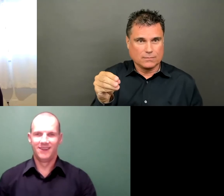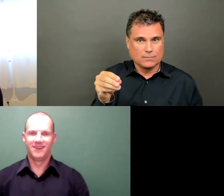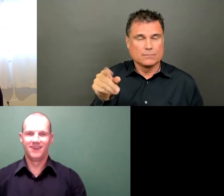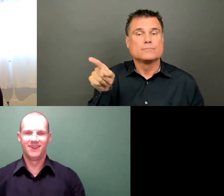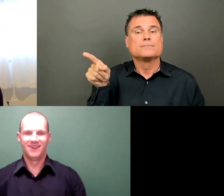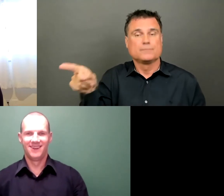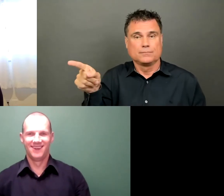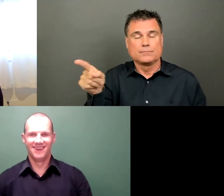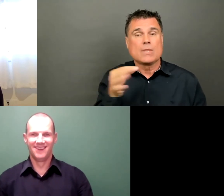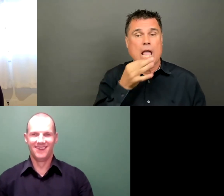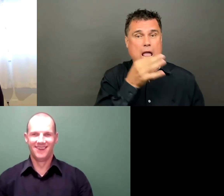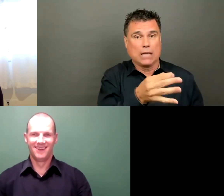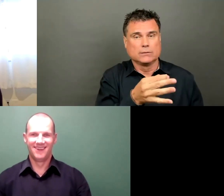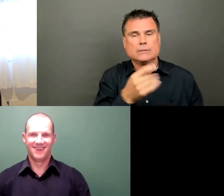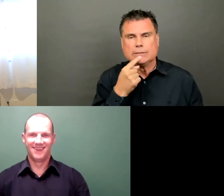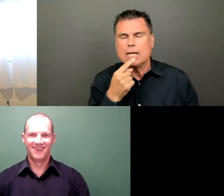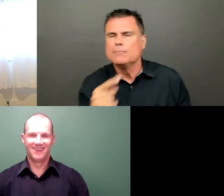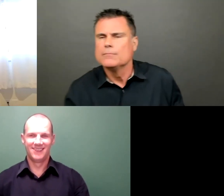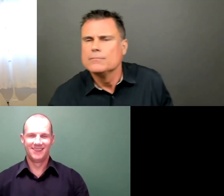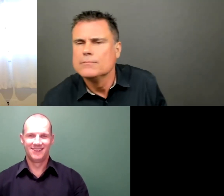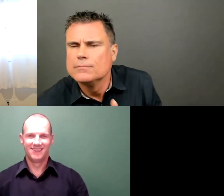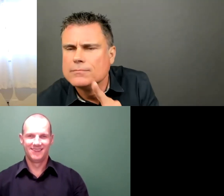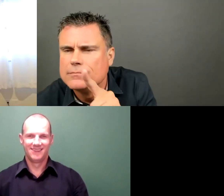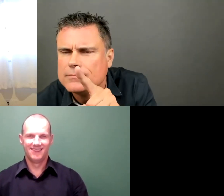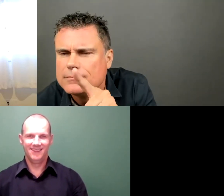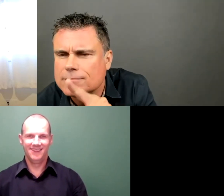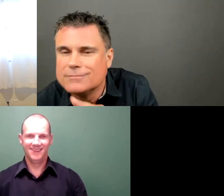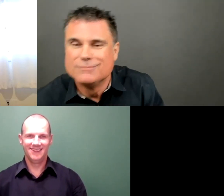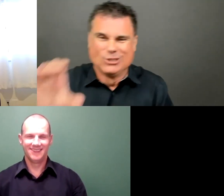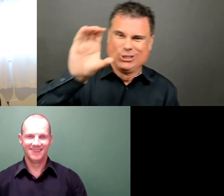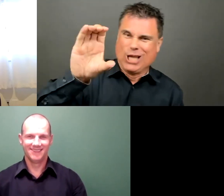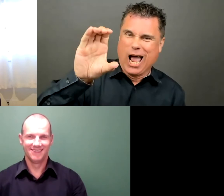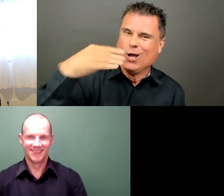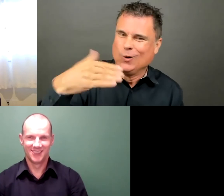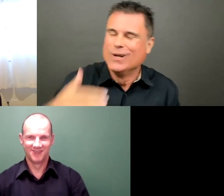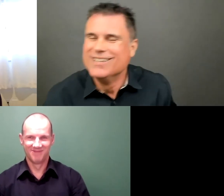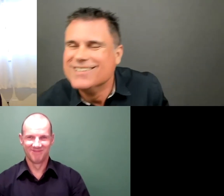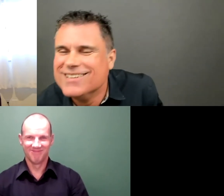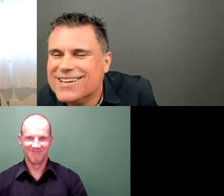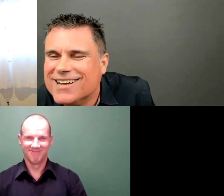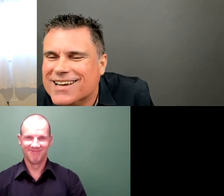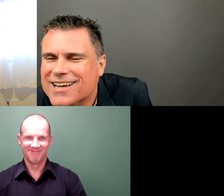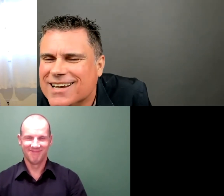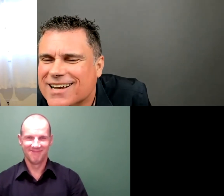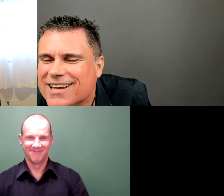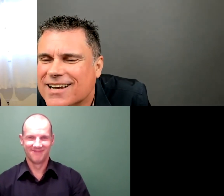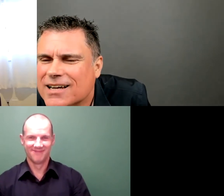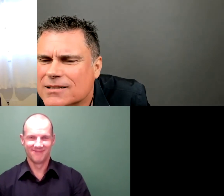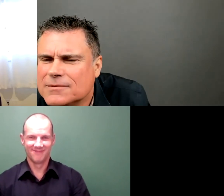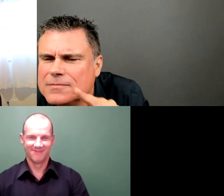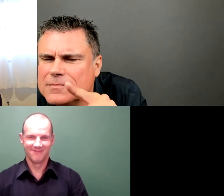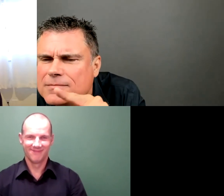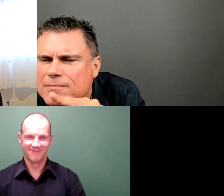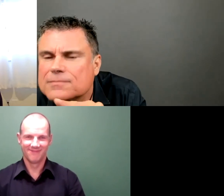The one question is then from South Africa. The person is asking, I